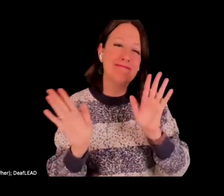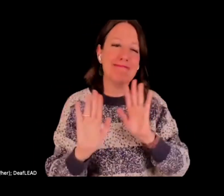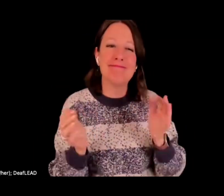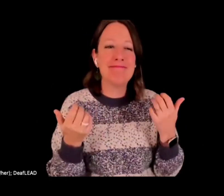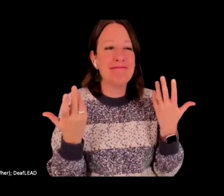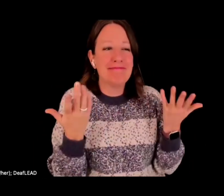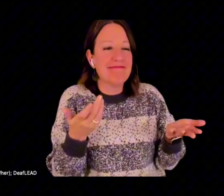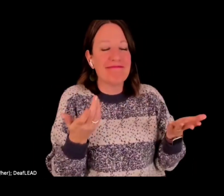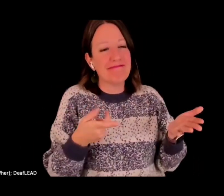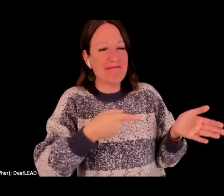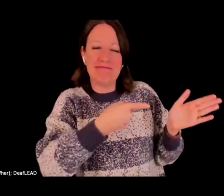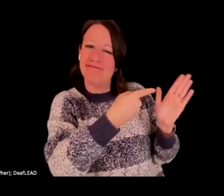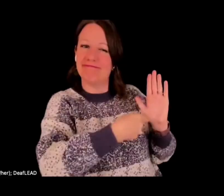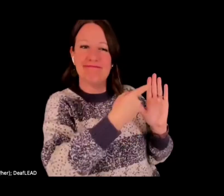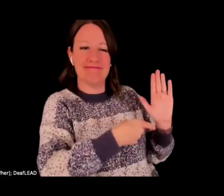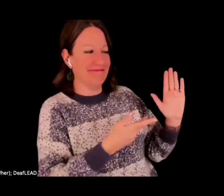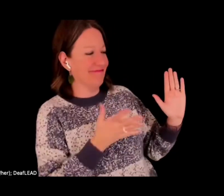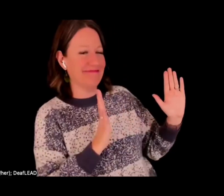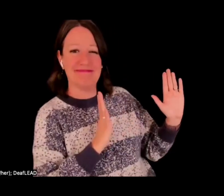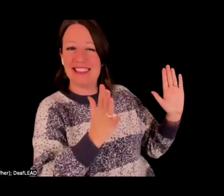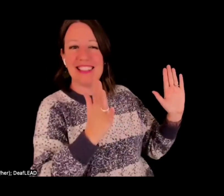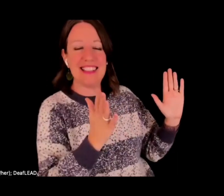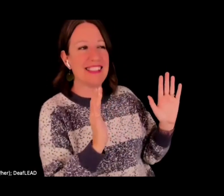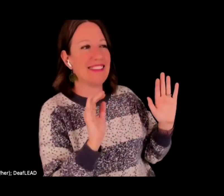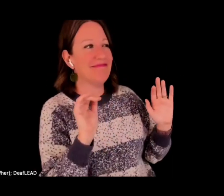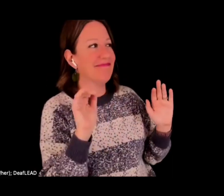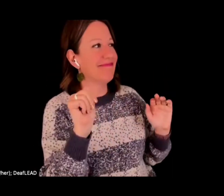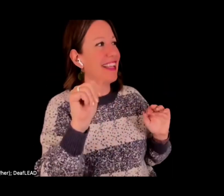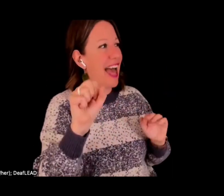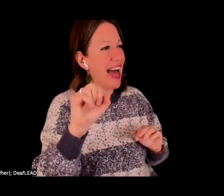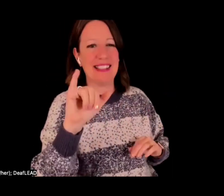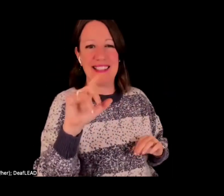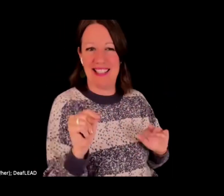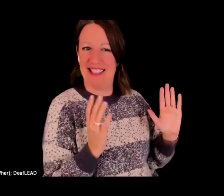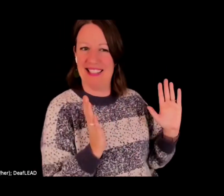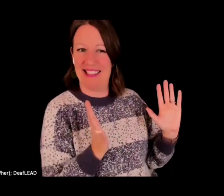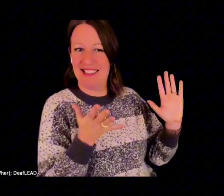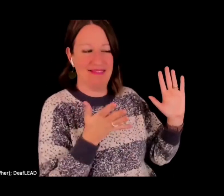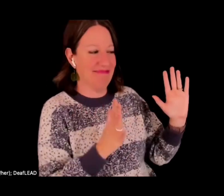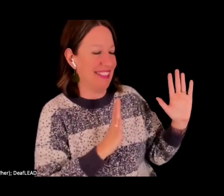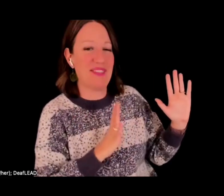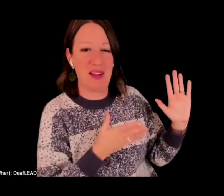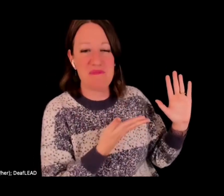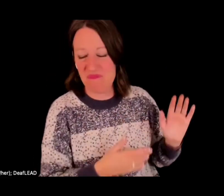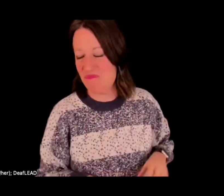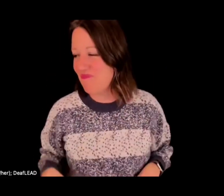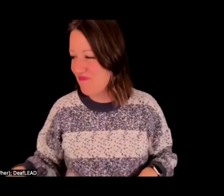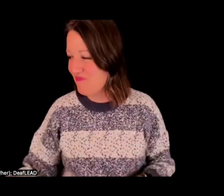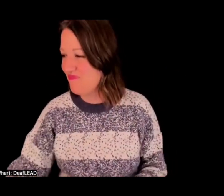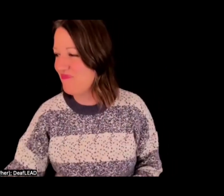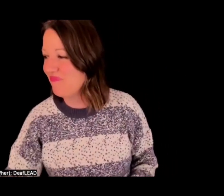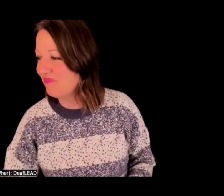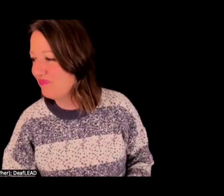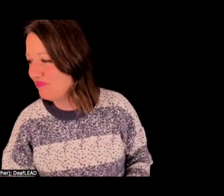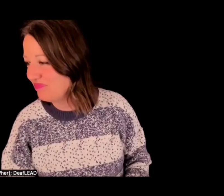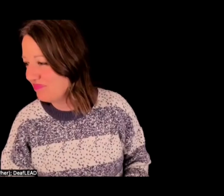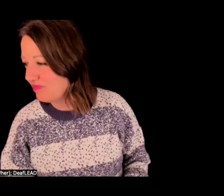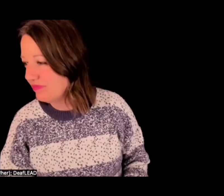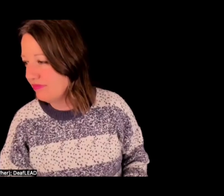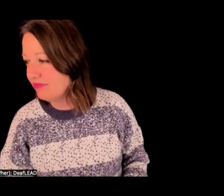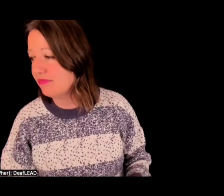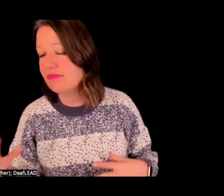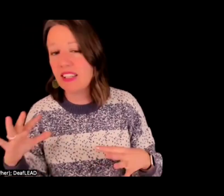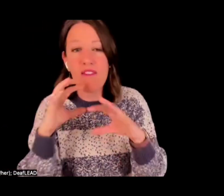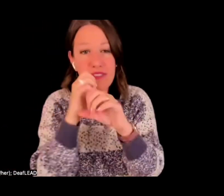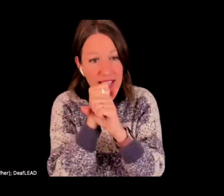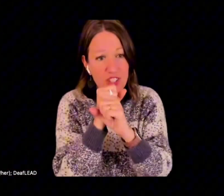Sometimes we say things like, oh, I'm a lousy artist. But really, we're just sharing what we created as it is and being okay with